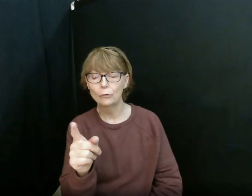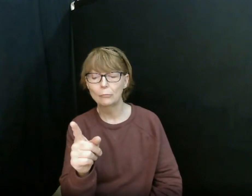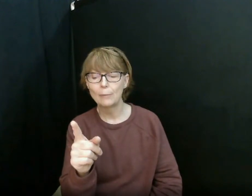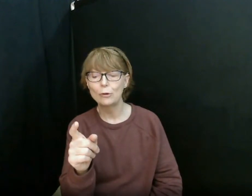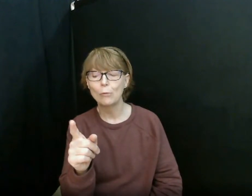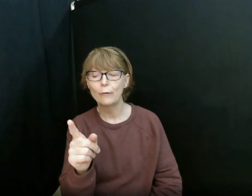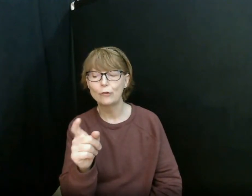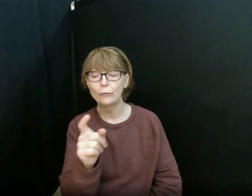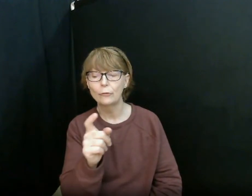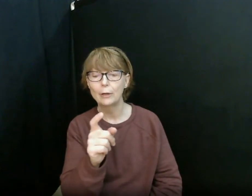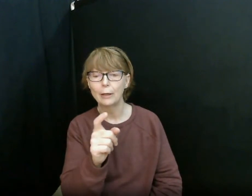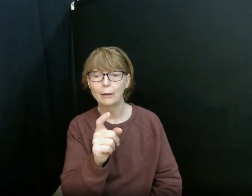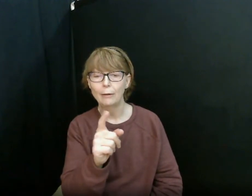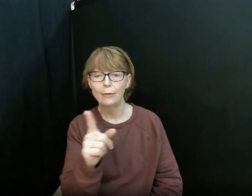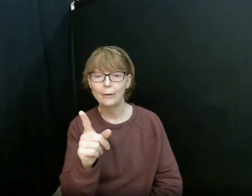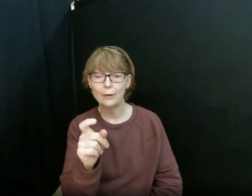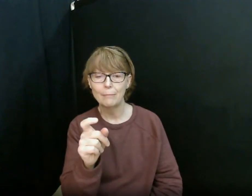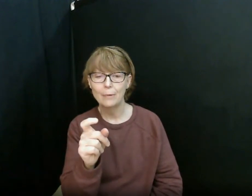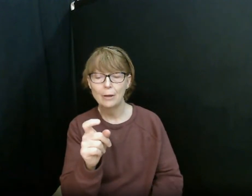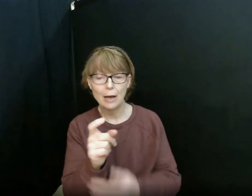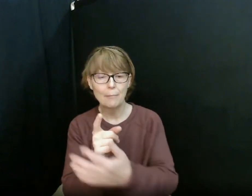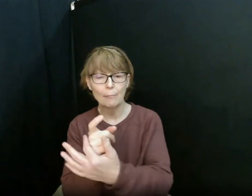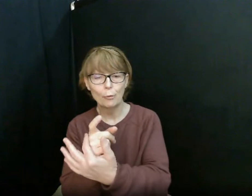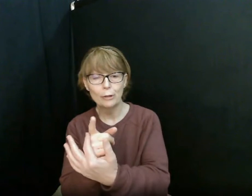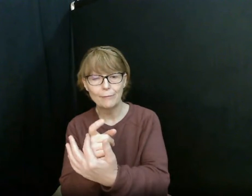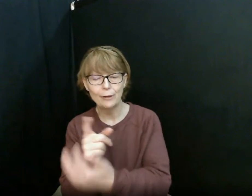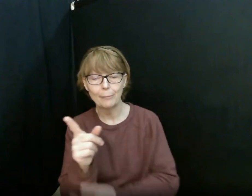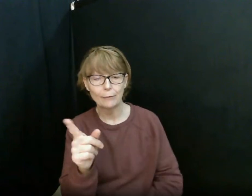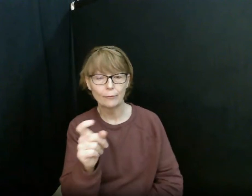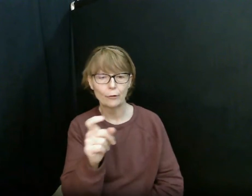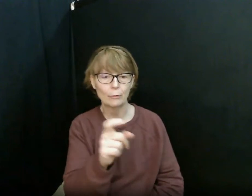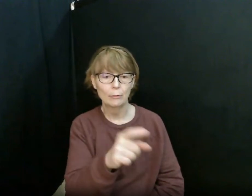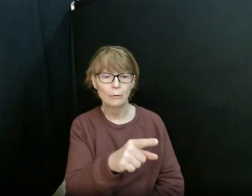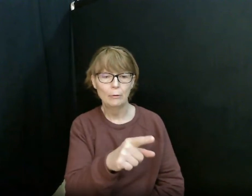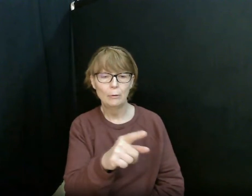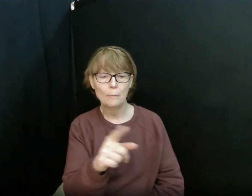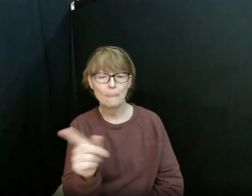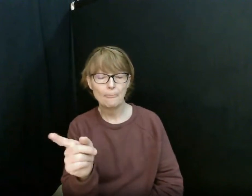I'm doing more than just doing this. I'm pulling my finger back further.